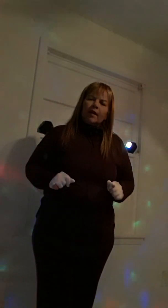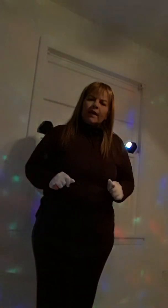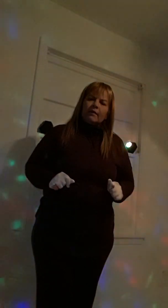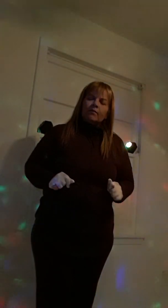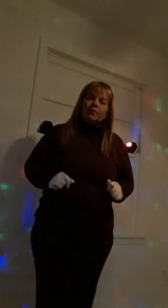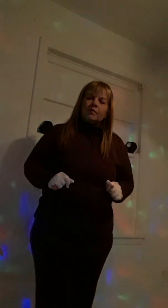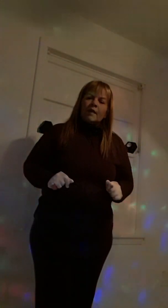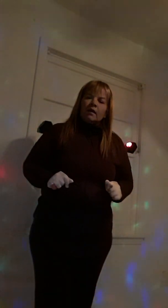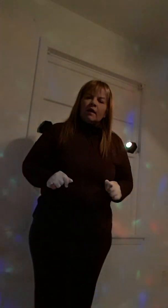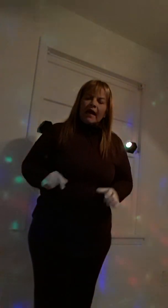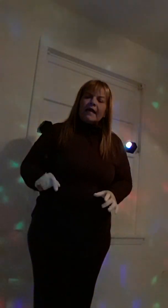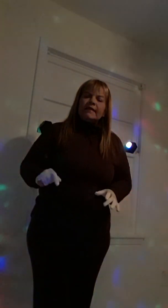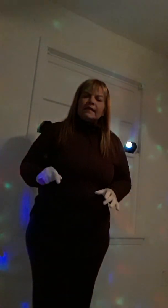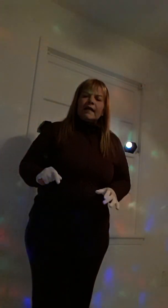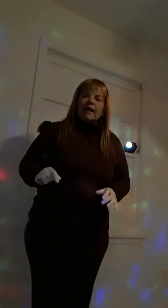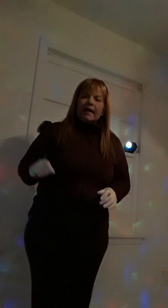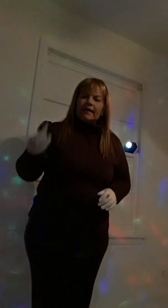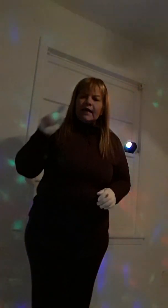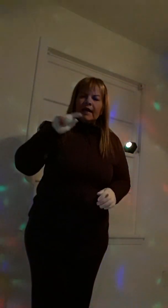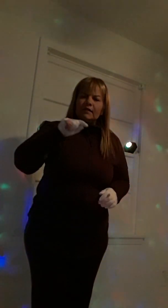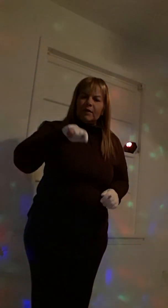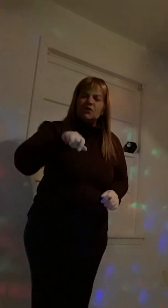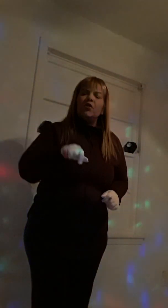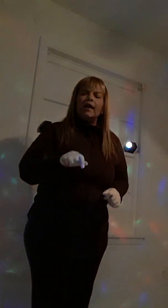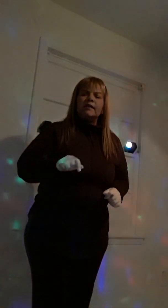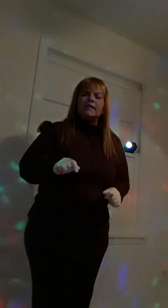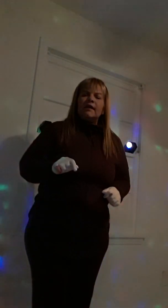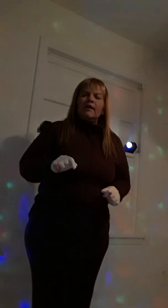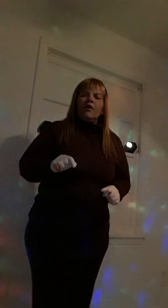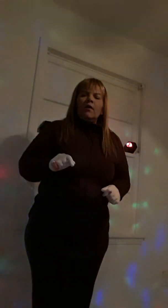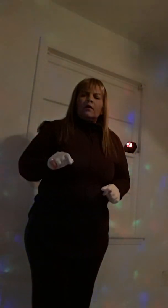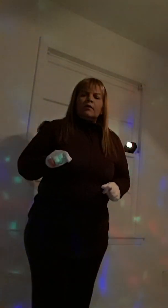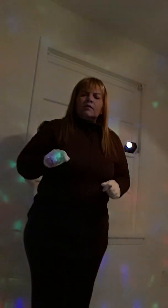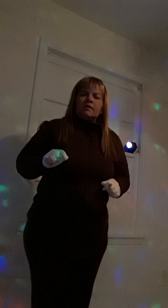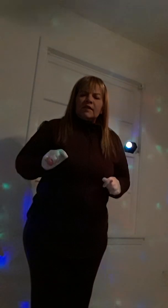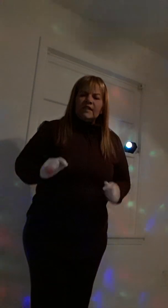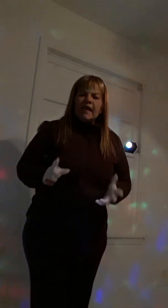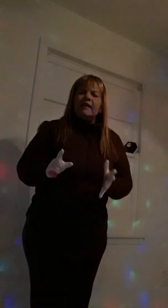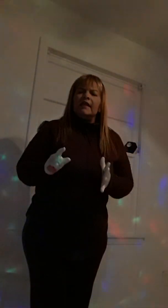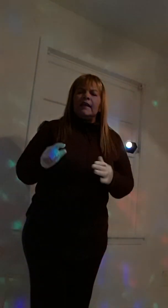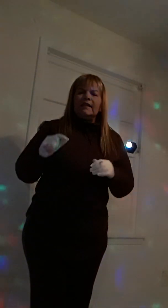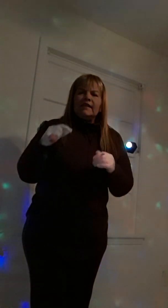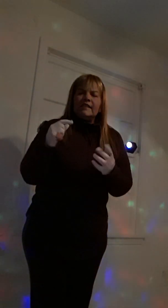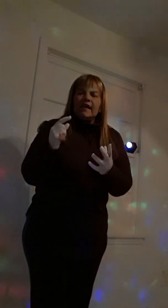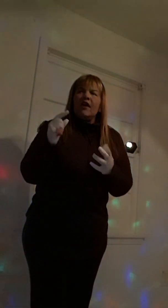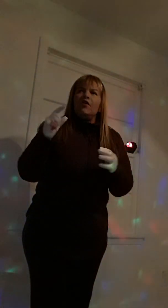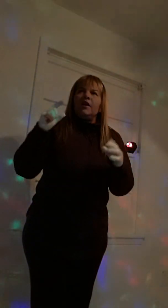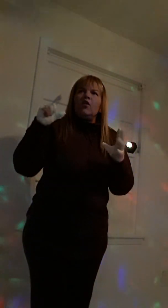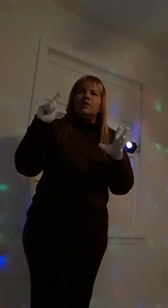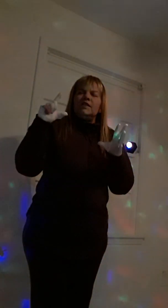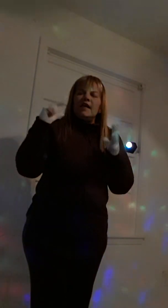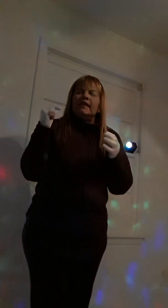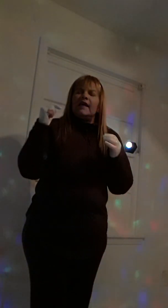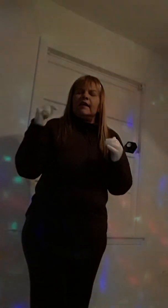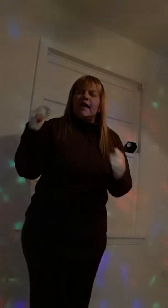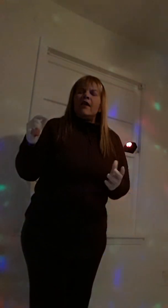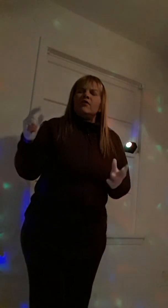¿verdad? Es el de que las personas sientan el deseo o sientan que ellos